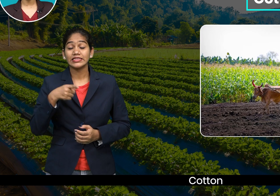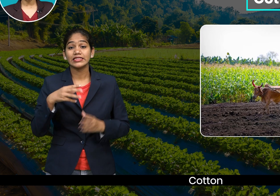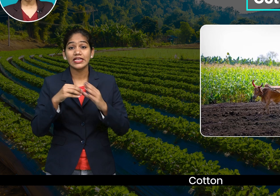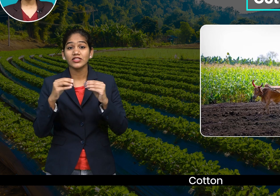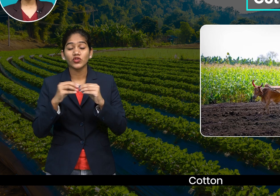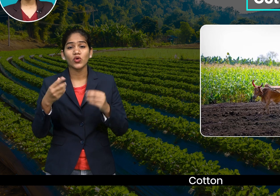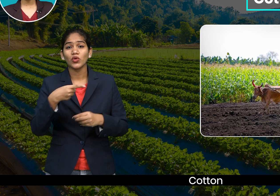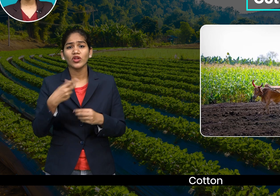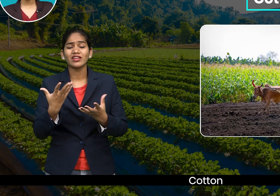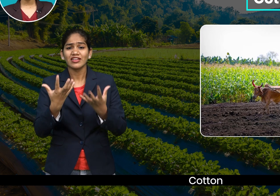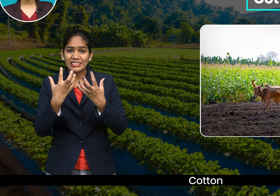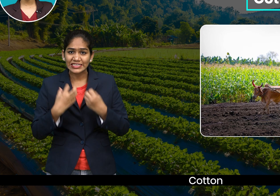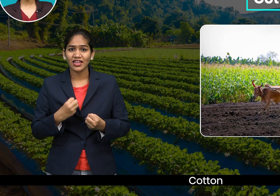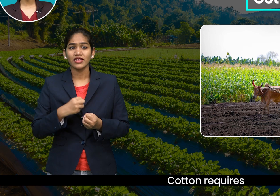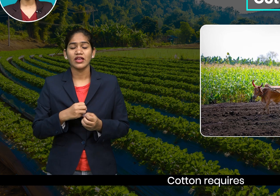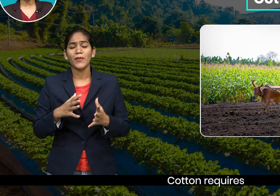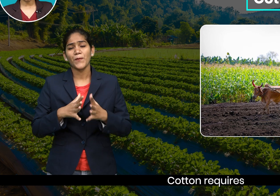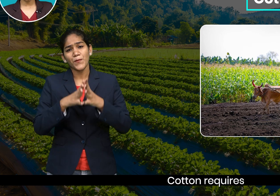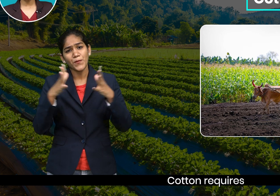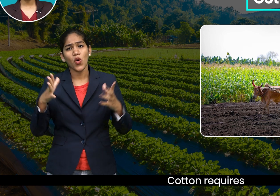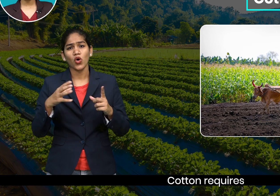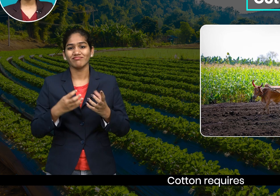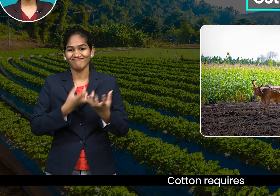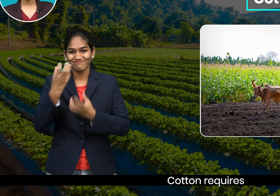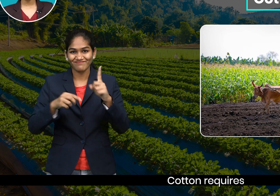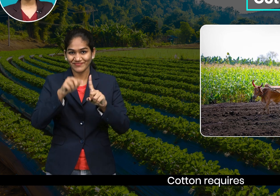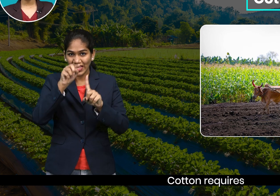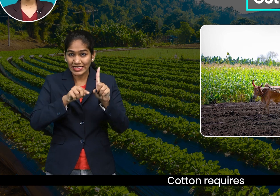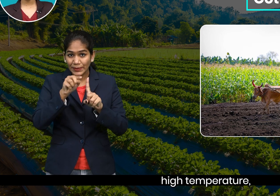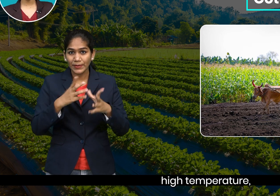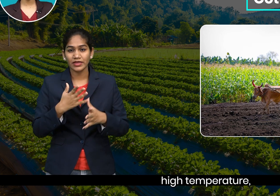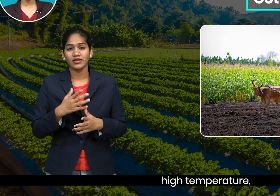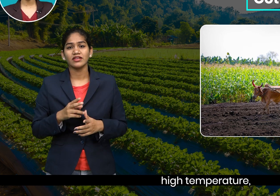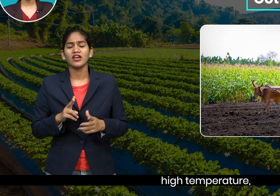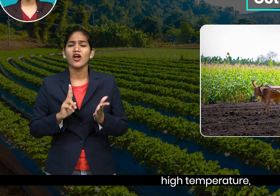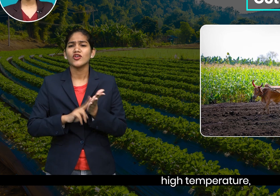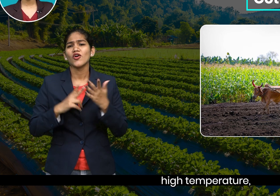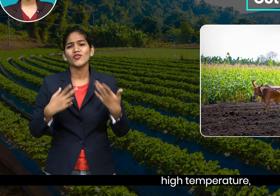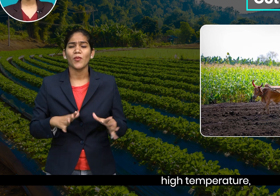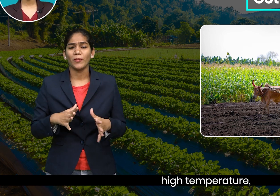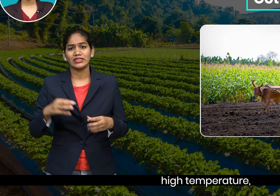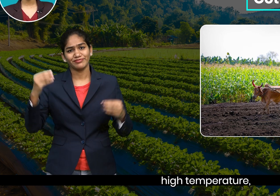Cotton requires high temperature, light rainfall,